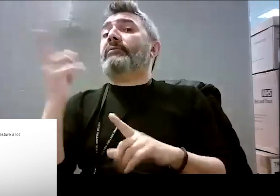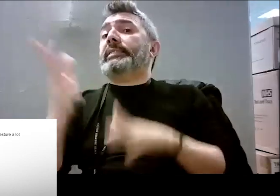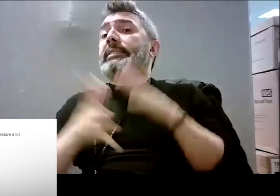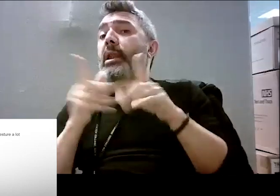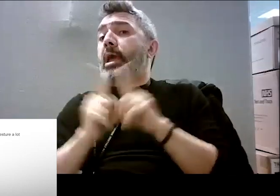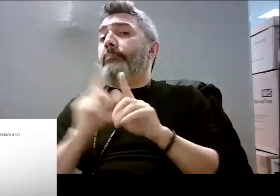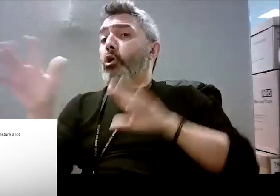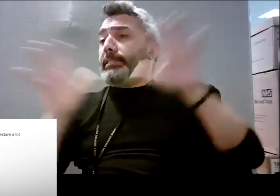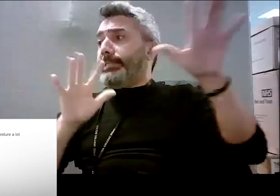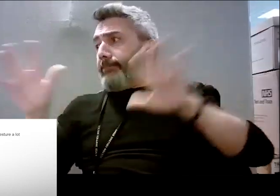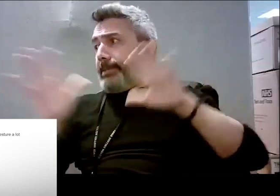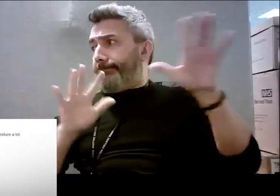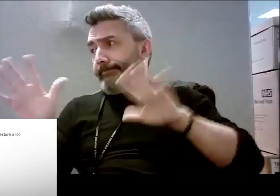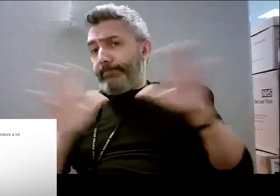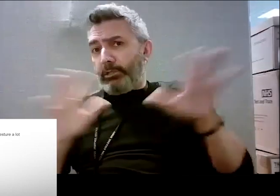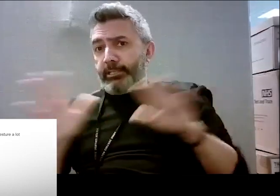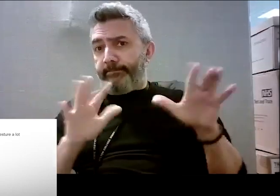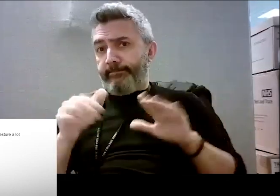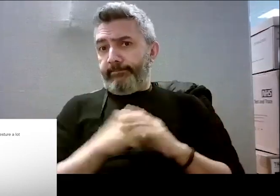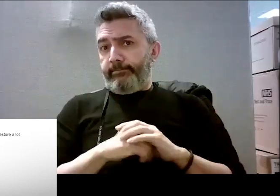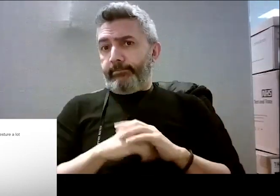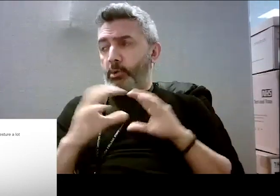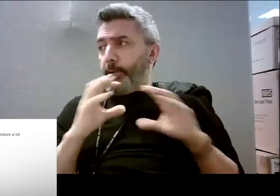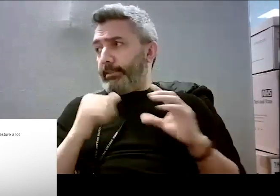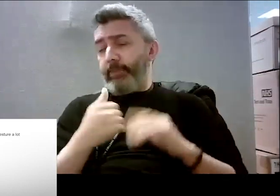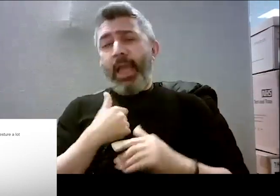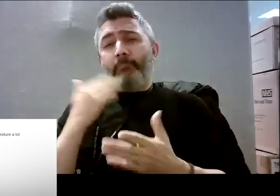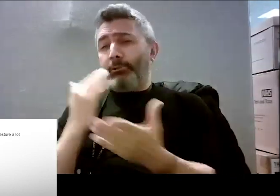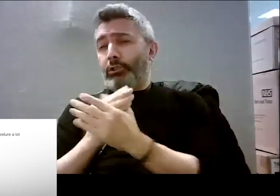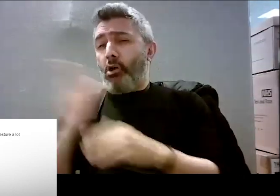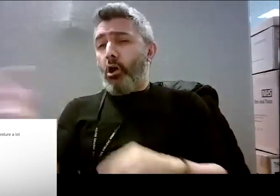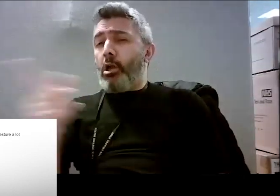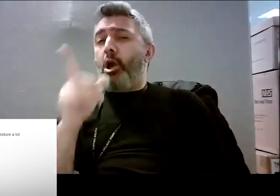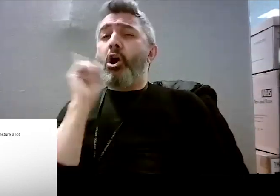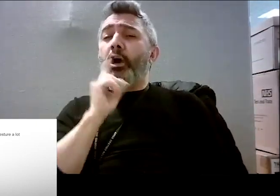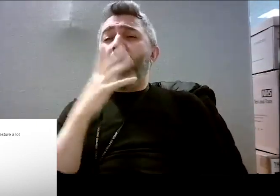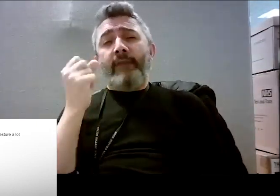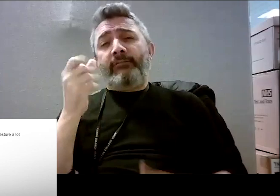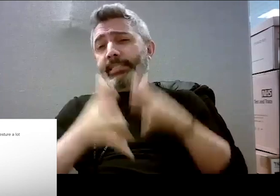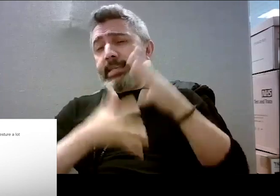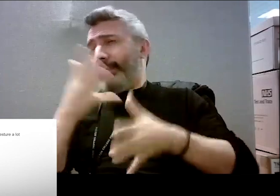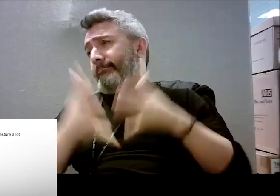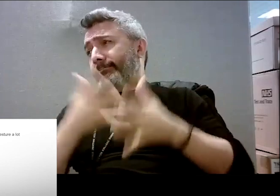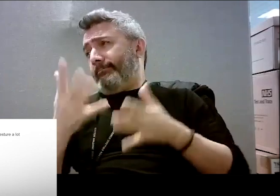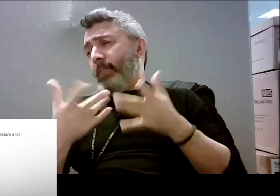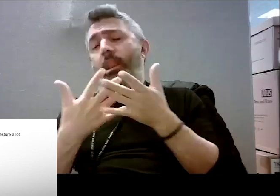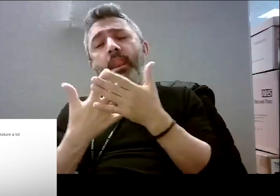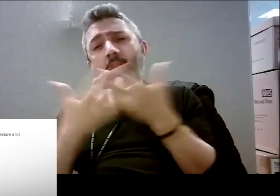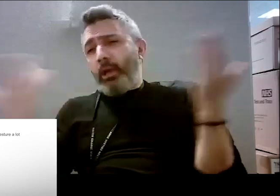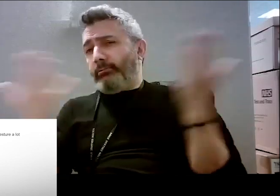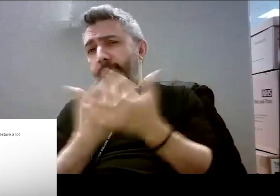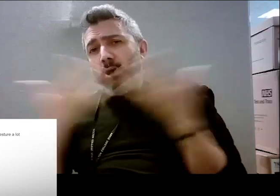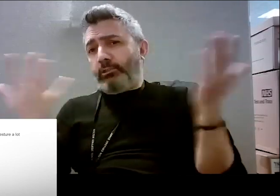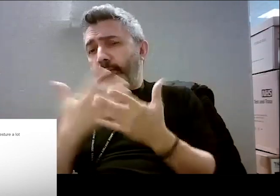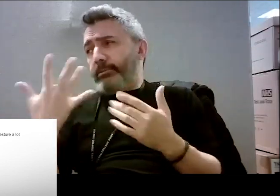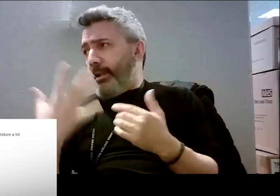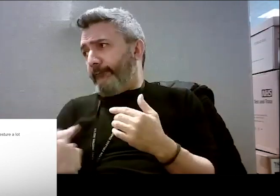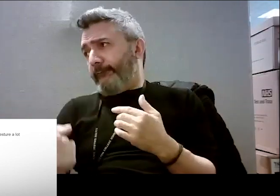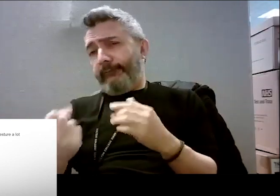You may see people using gestures. You may see people using sounds. I'm sure that there's lots